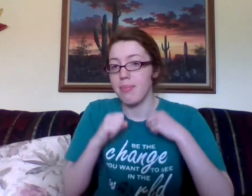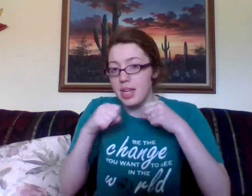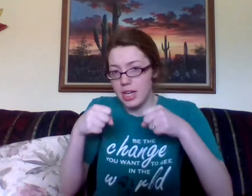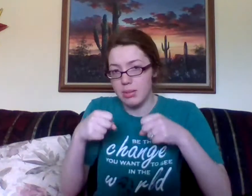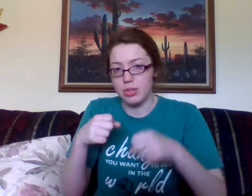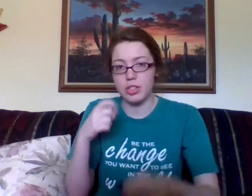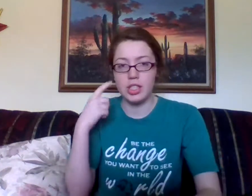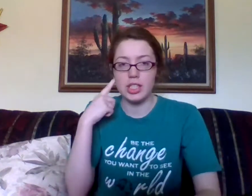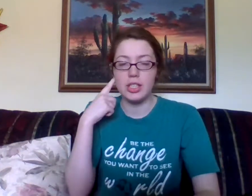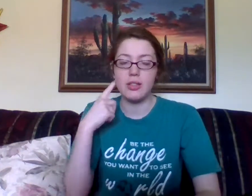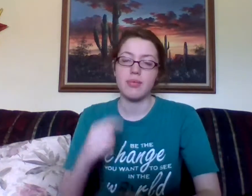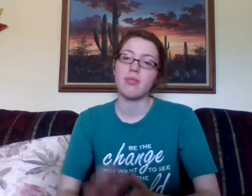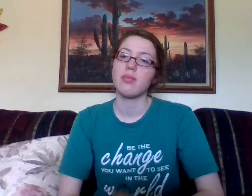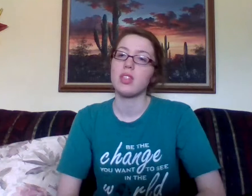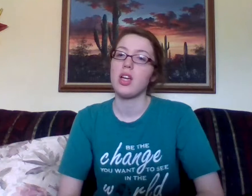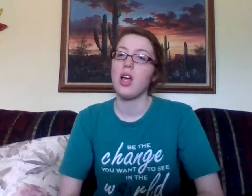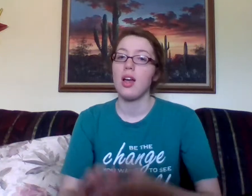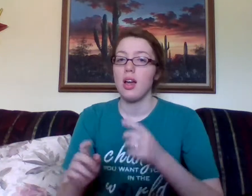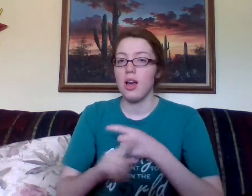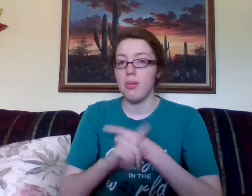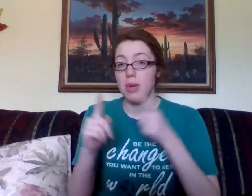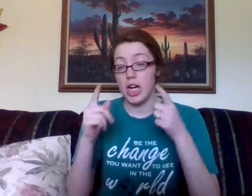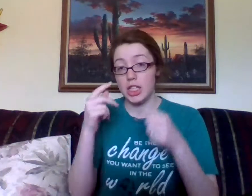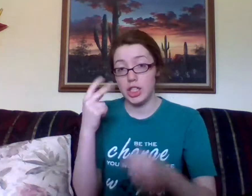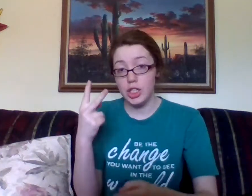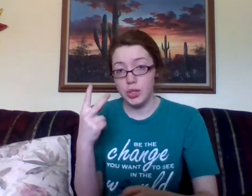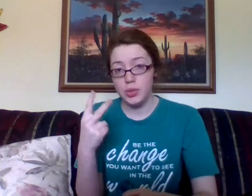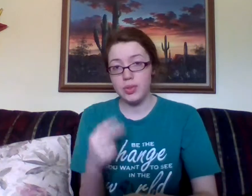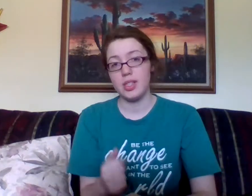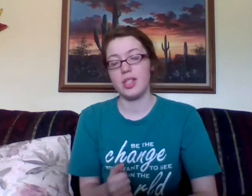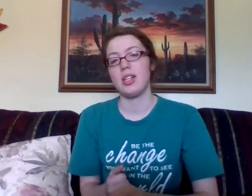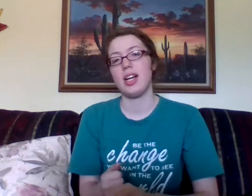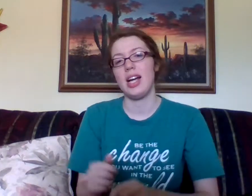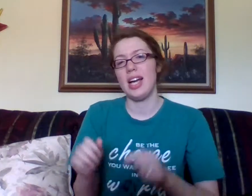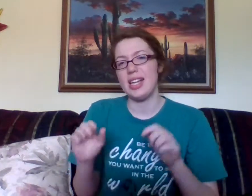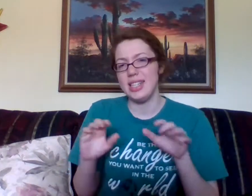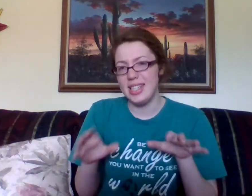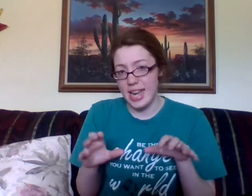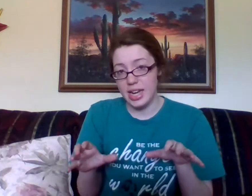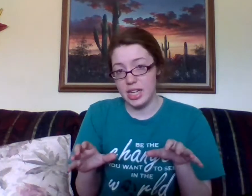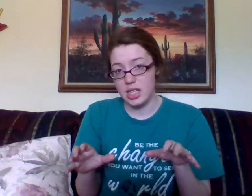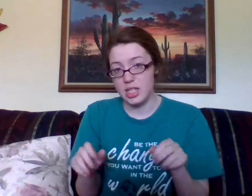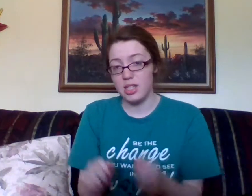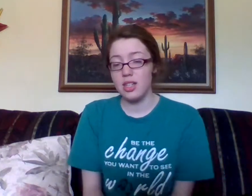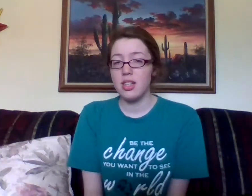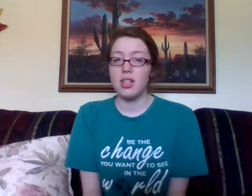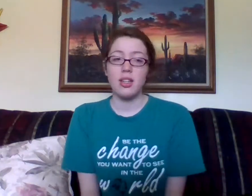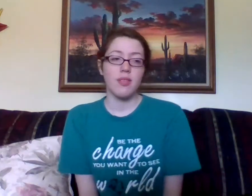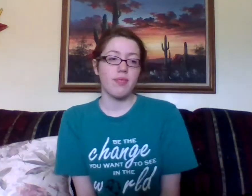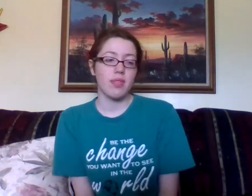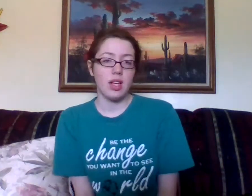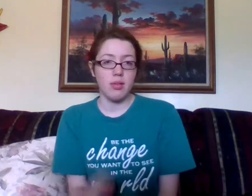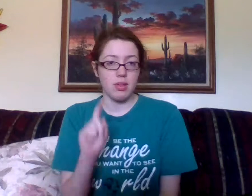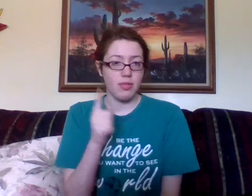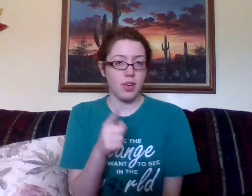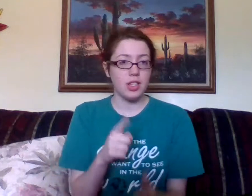being able to hear. But 2 did. The